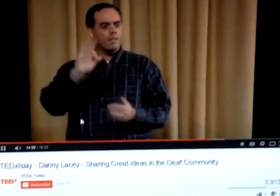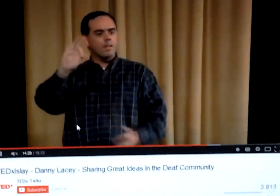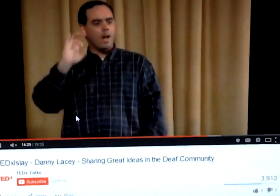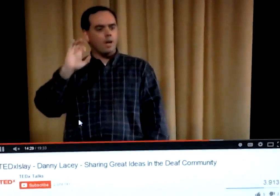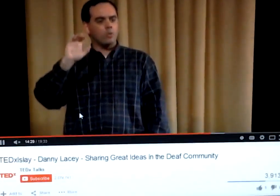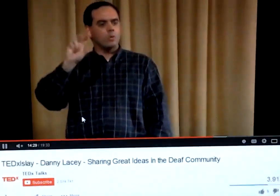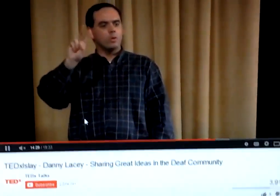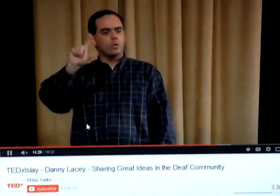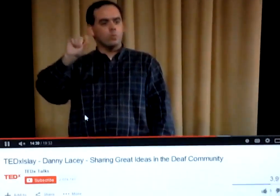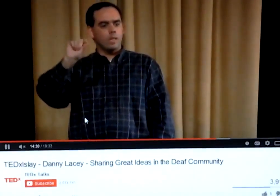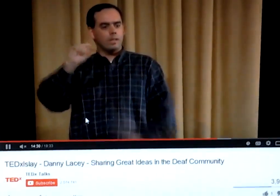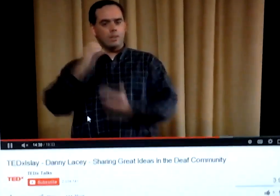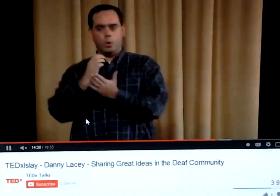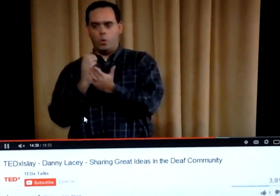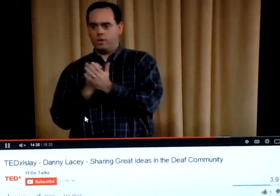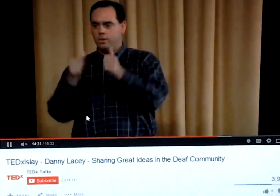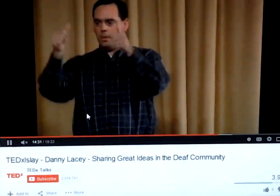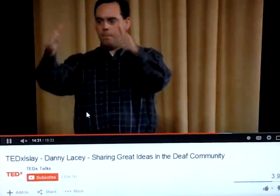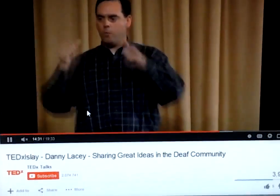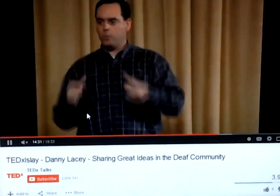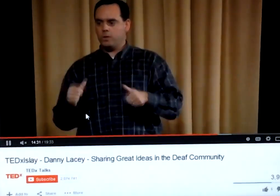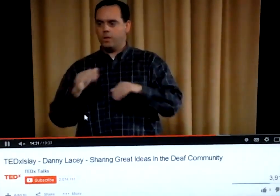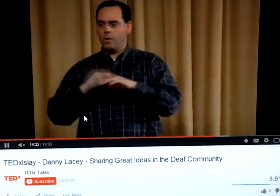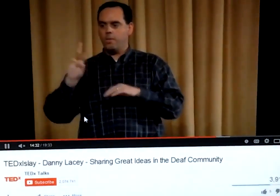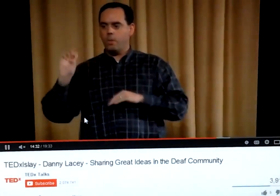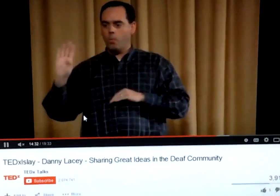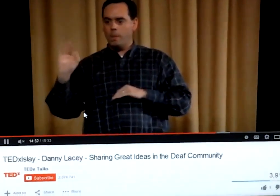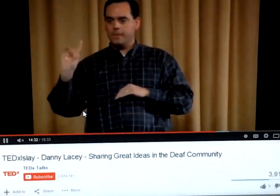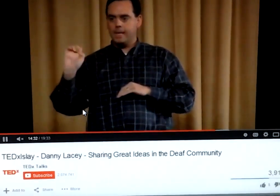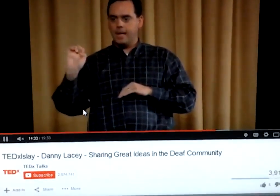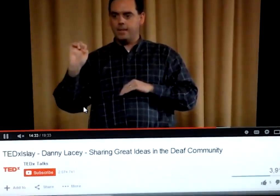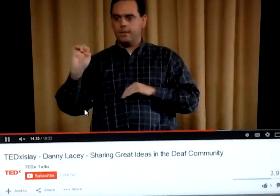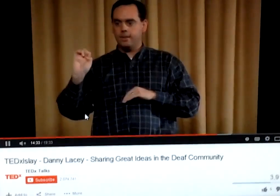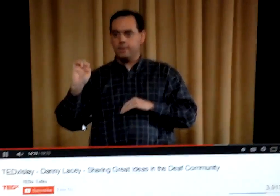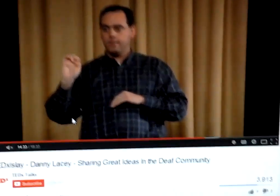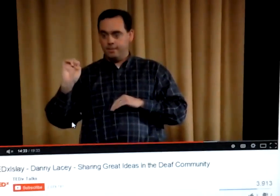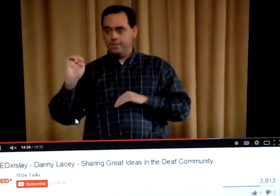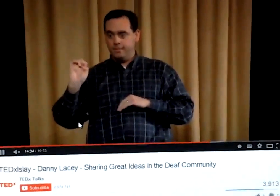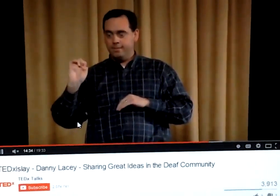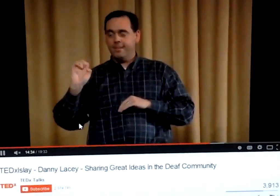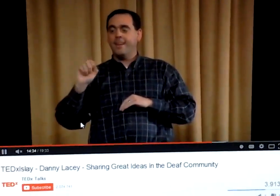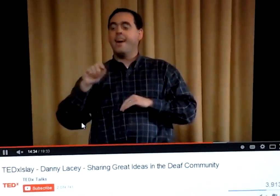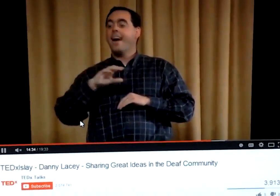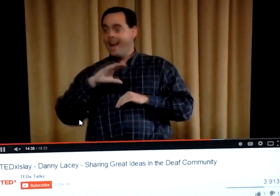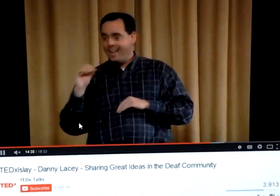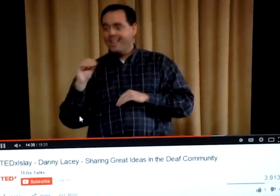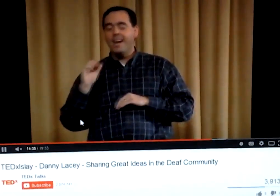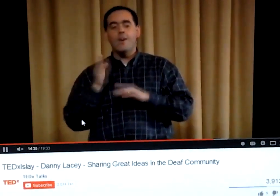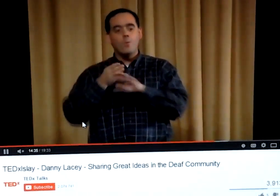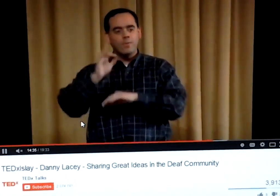So they provided open courses where you can go on the website and be able to take classes, and it was